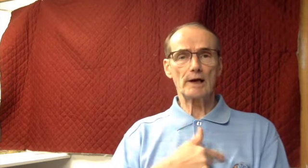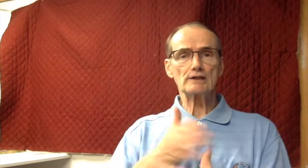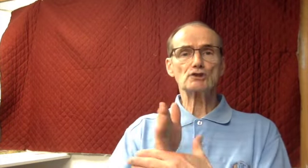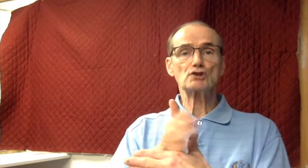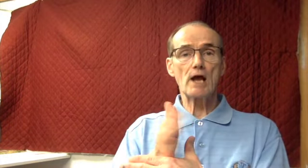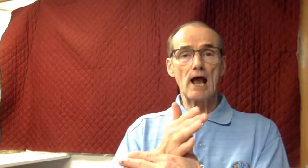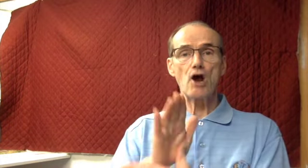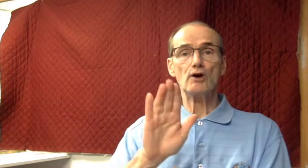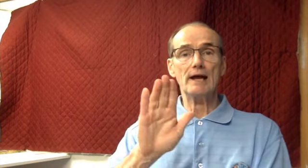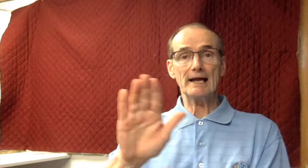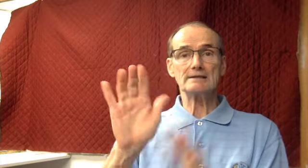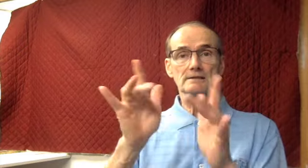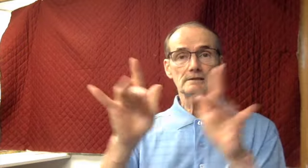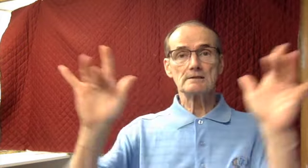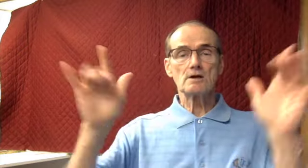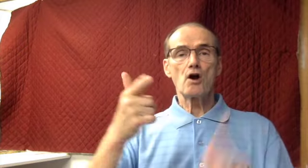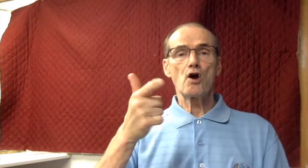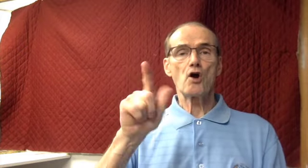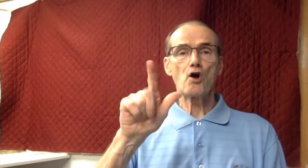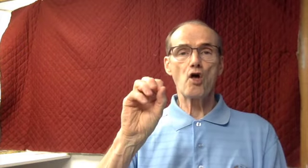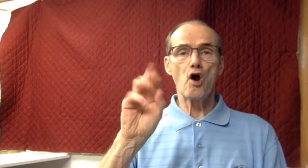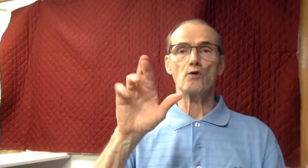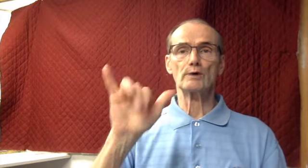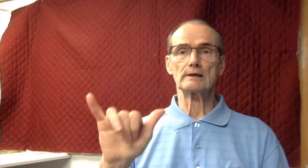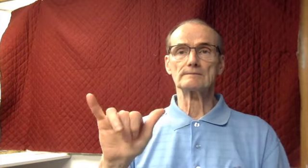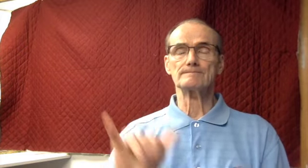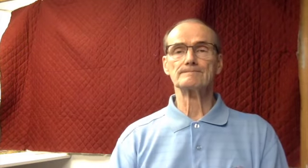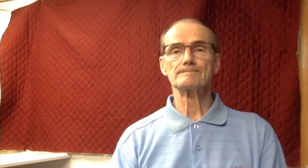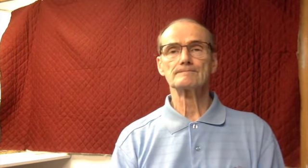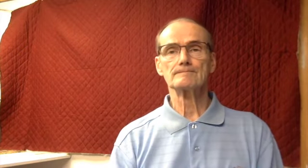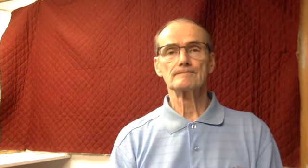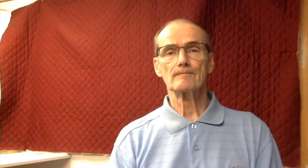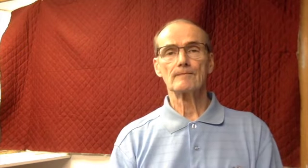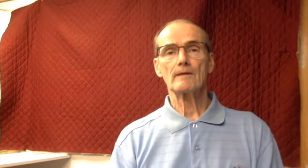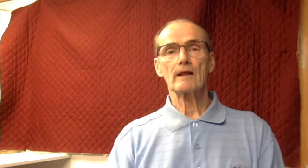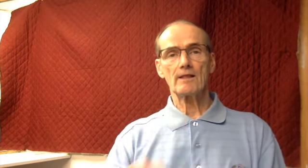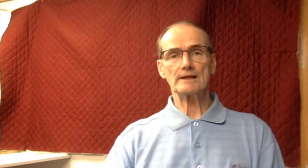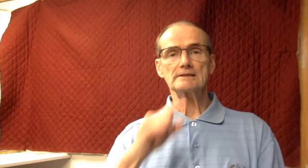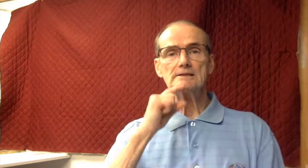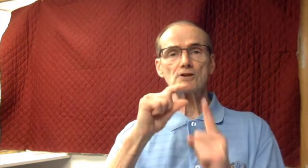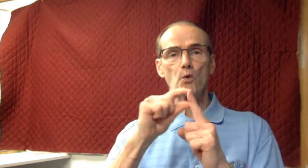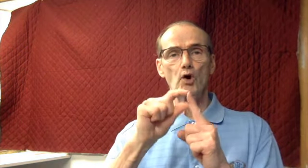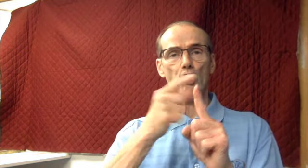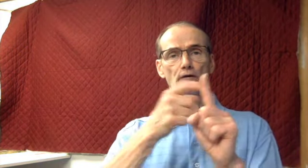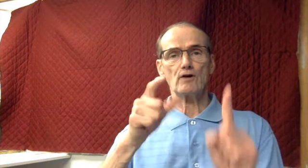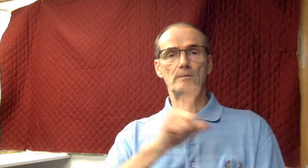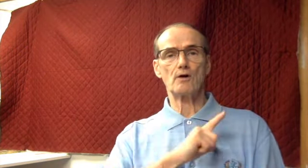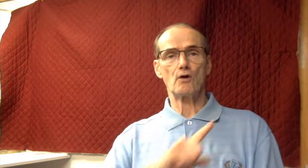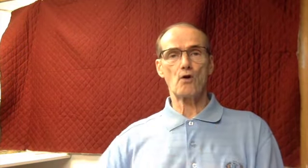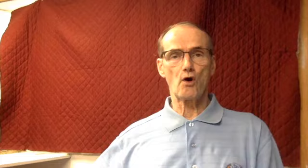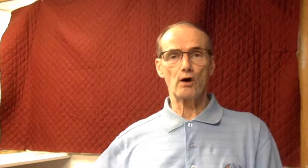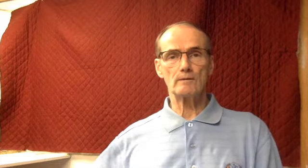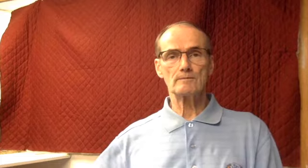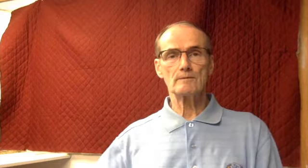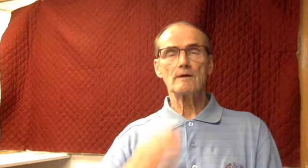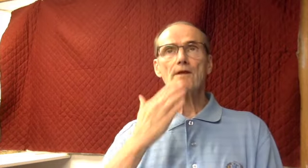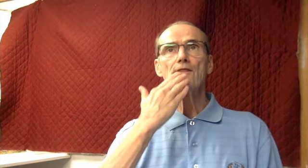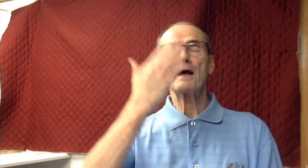so that we may also be glorified with him. The word of the Lord.